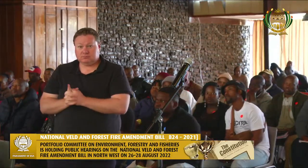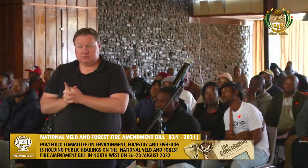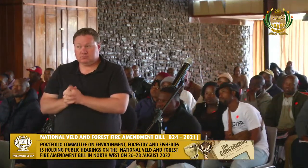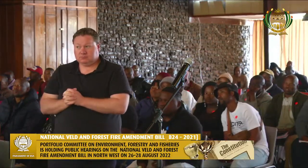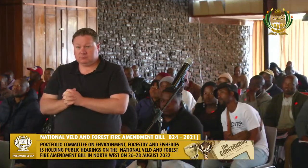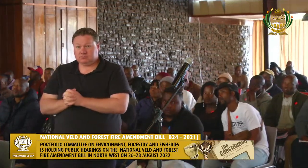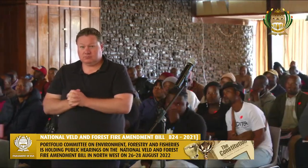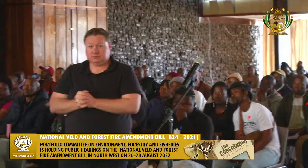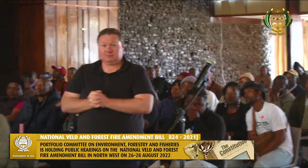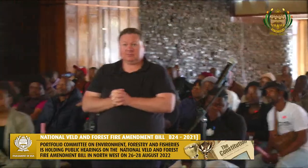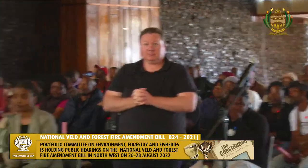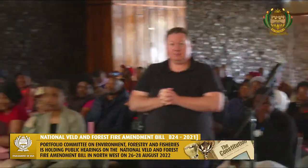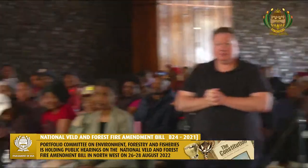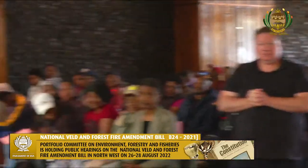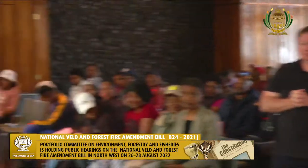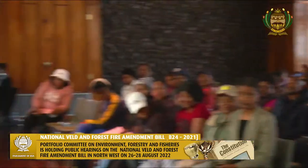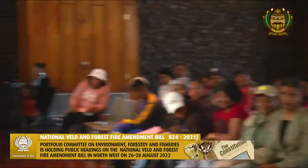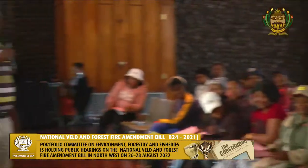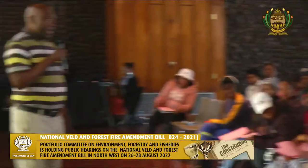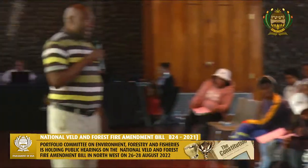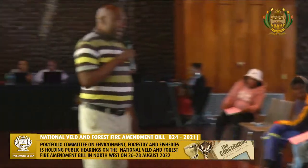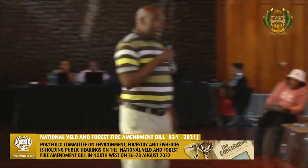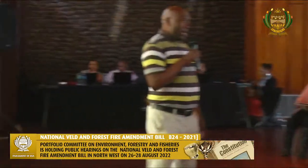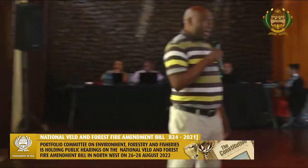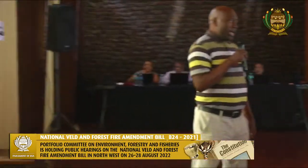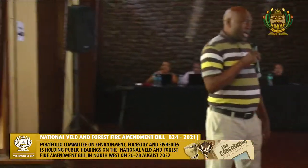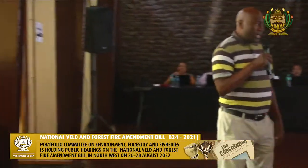No, it's a genuine concern.